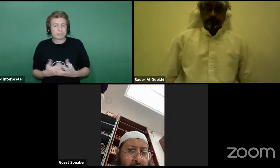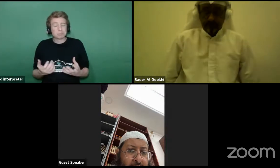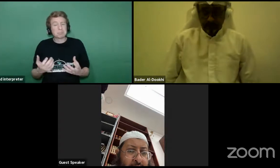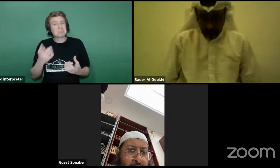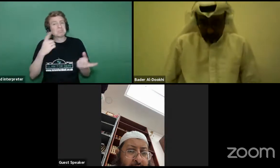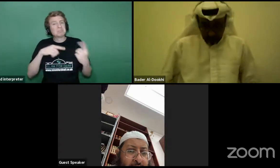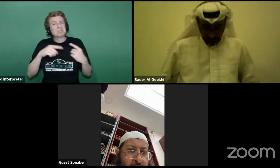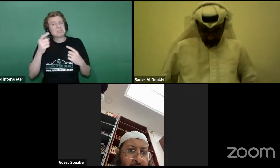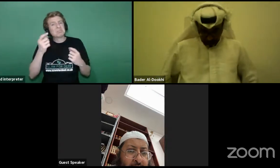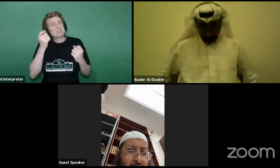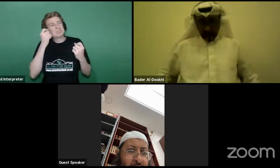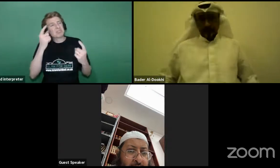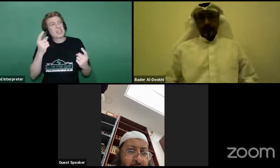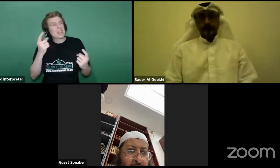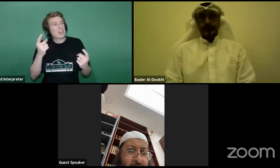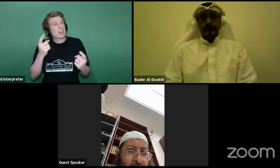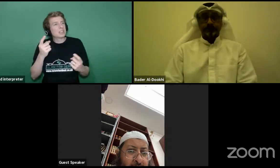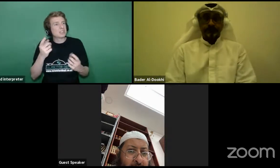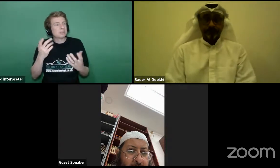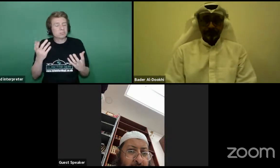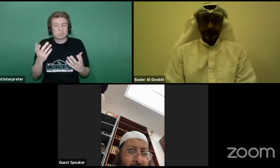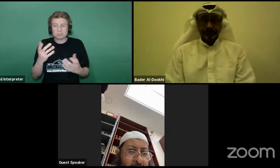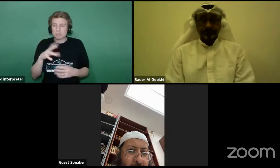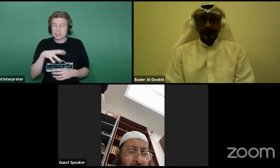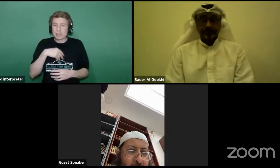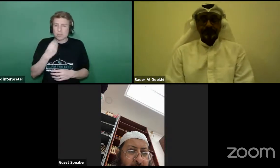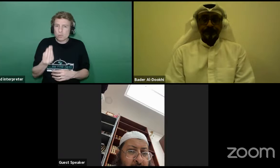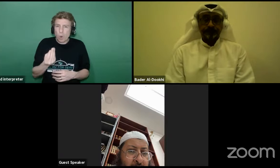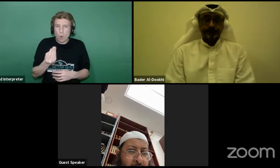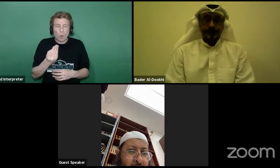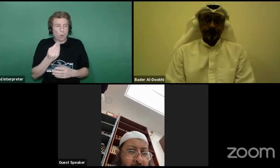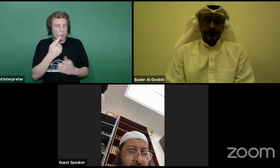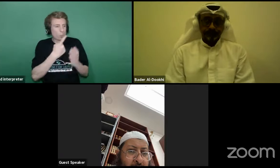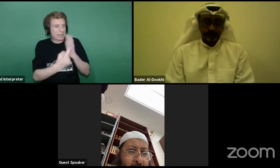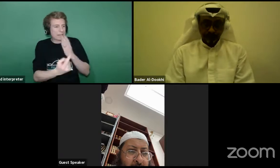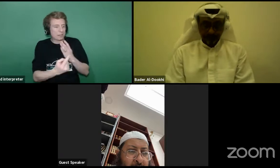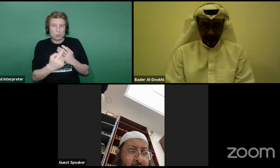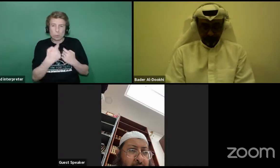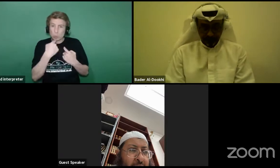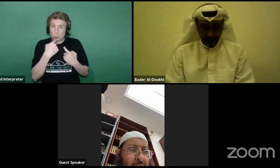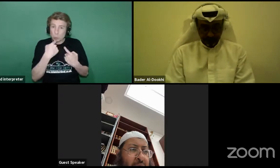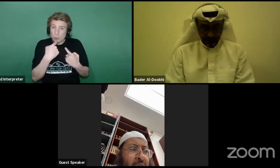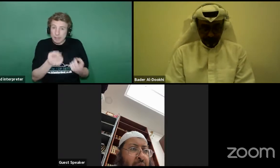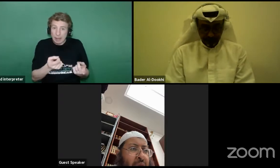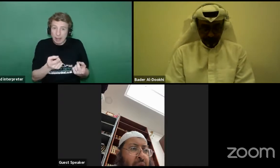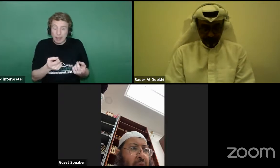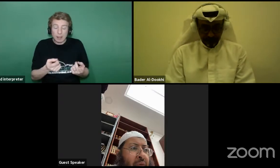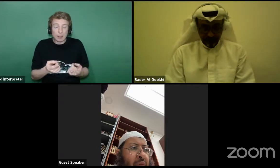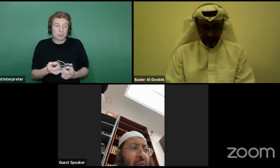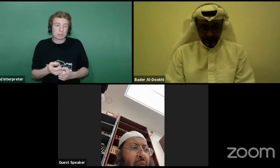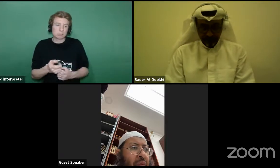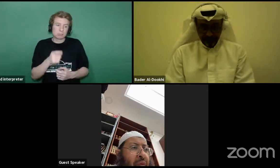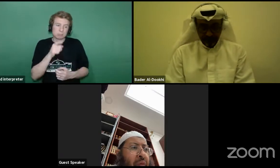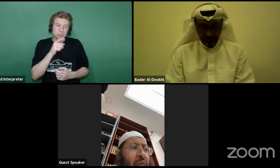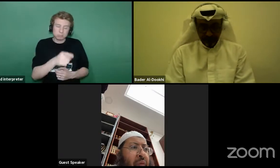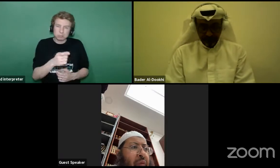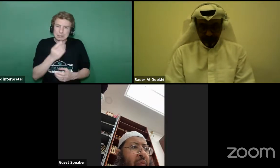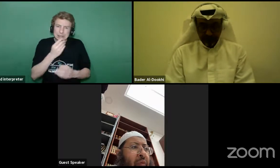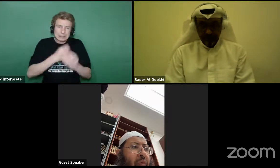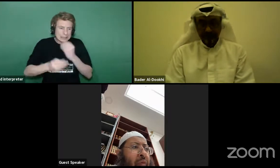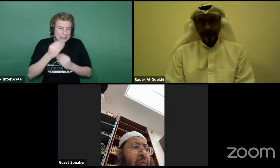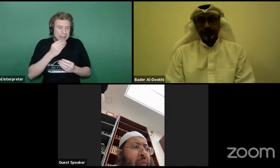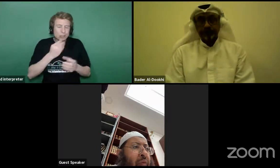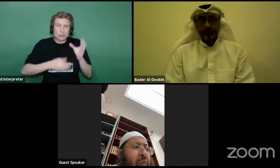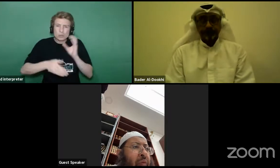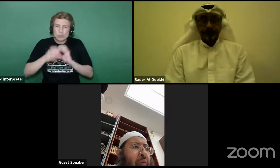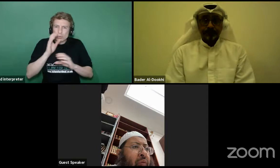was asked or told, and if the soul was told to withhold and abstain from eating, drinking, and